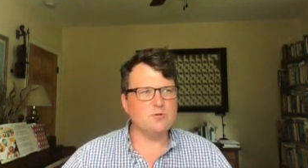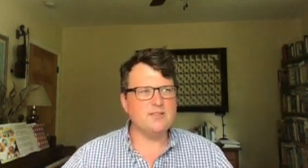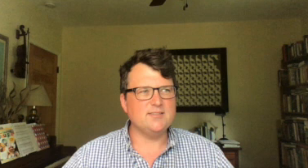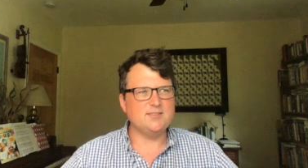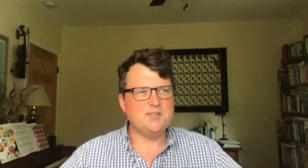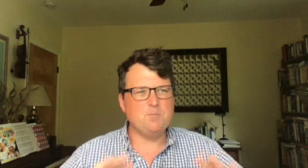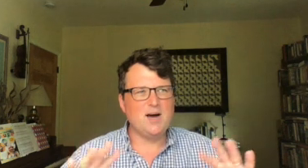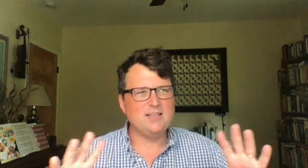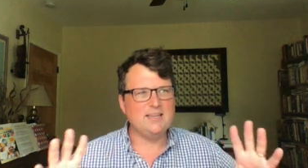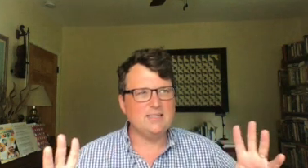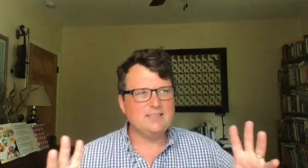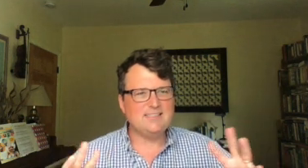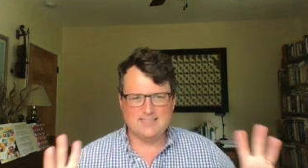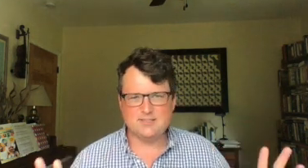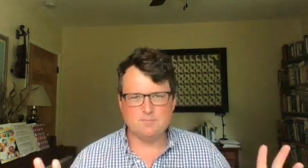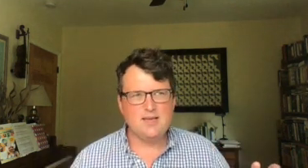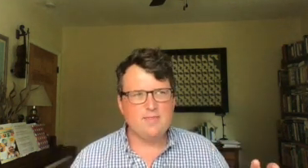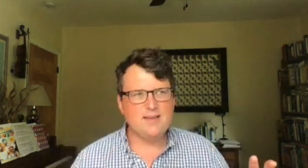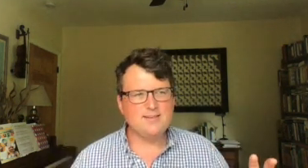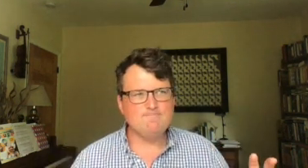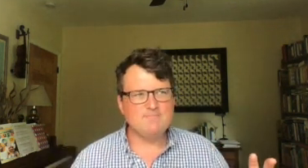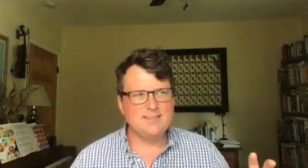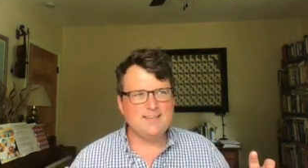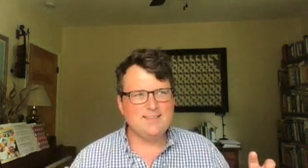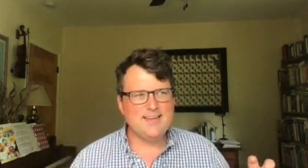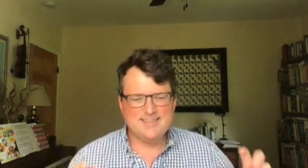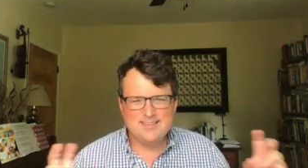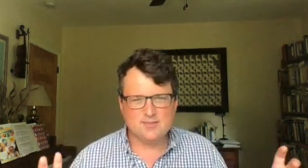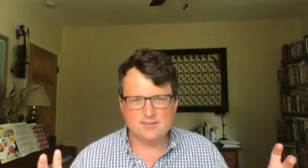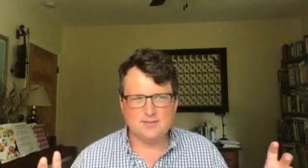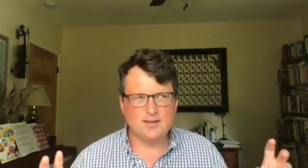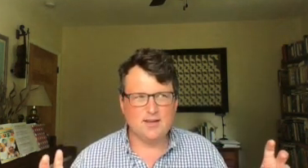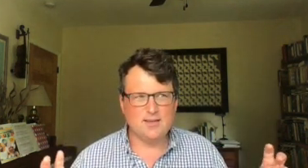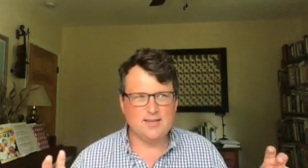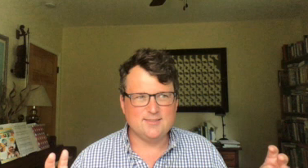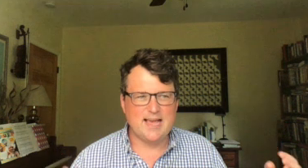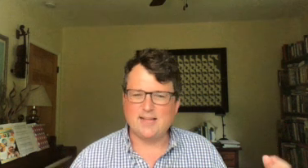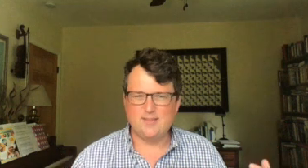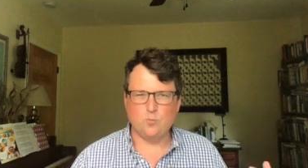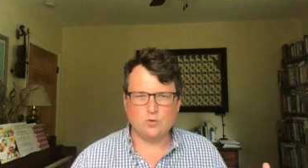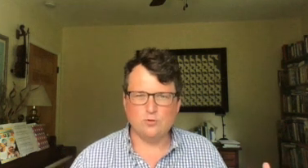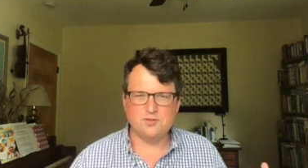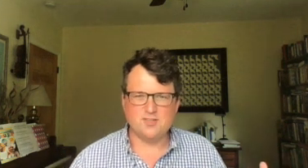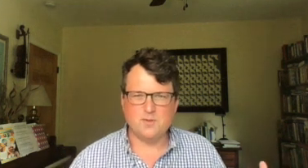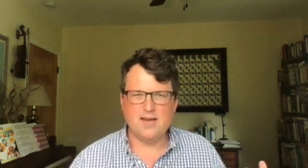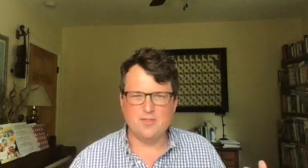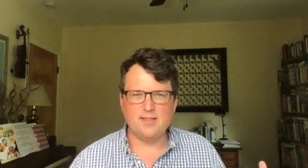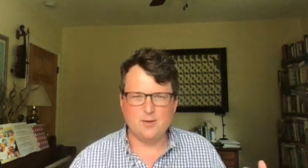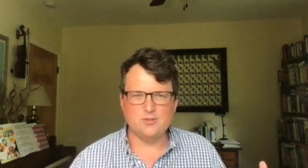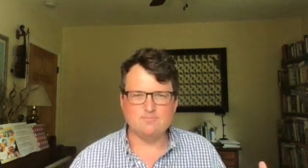this symbolic system that isn't exactly the world that's behind the language,